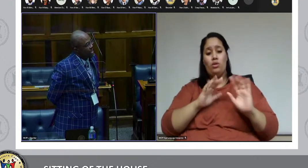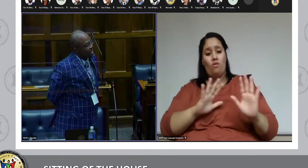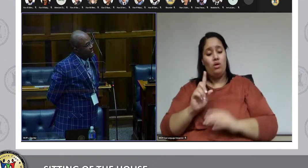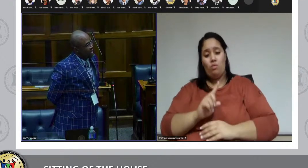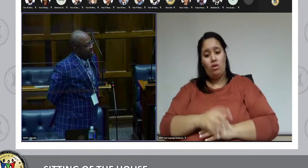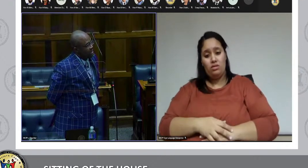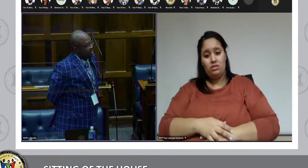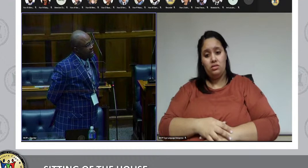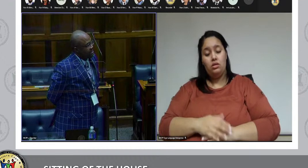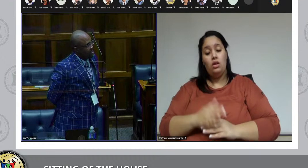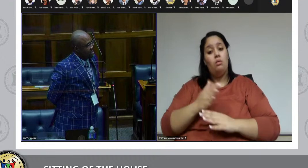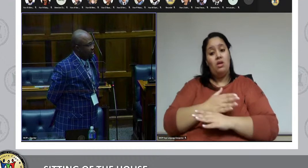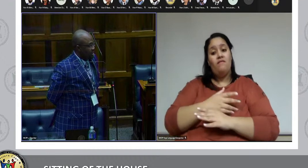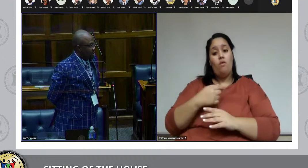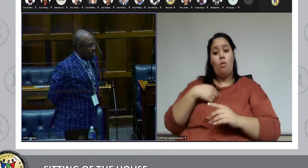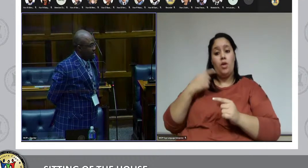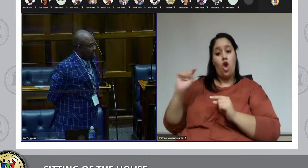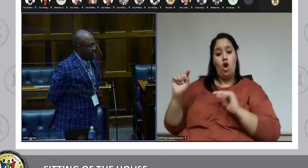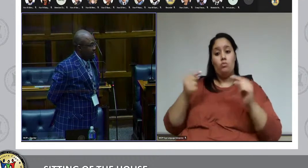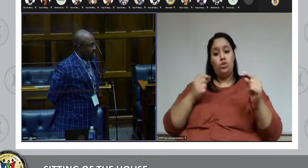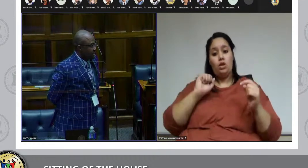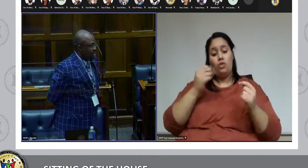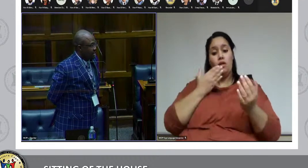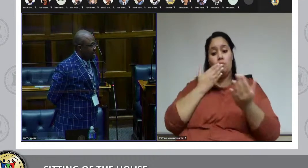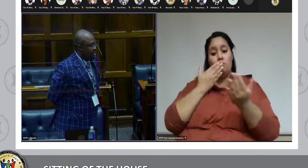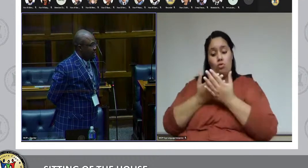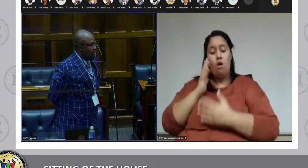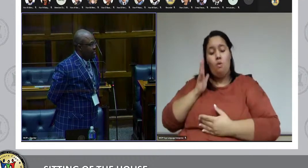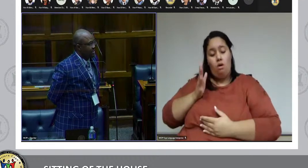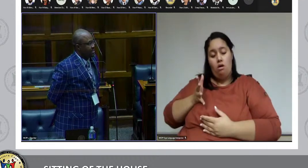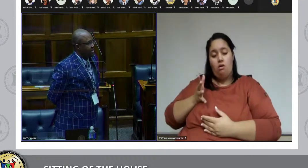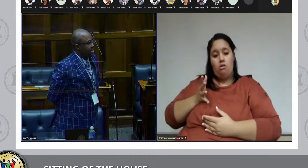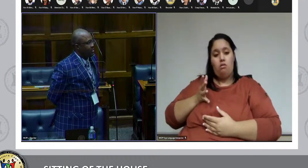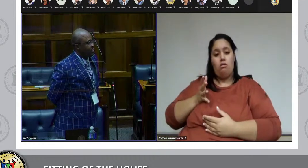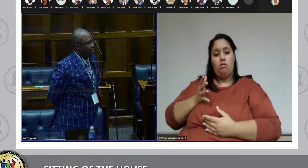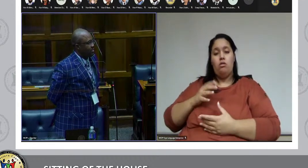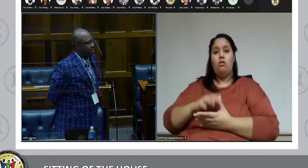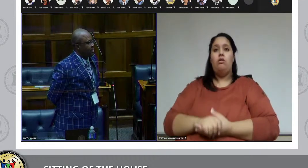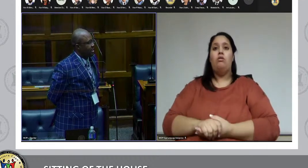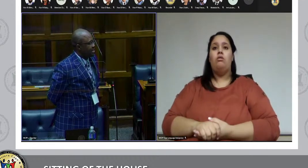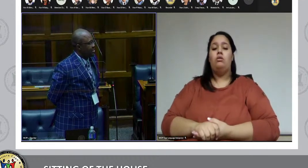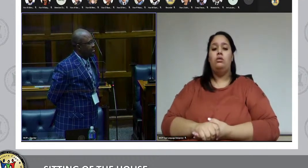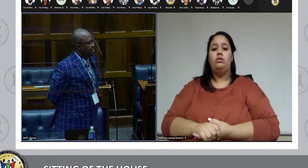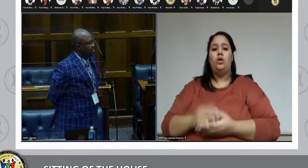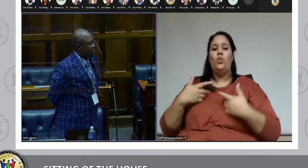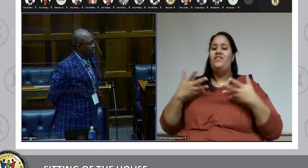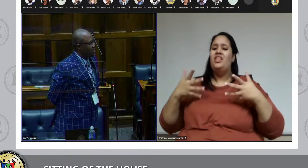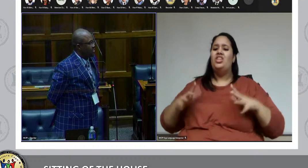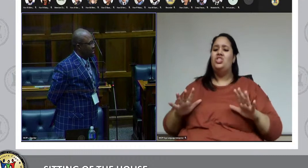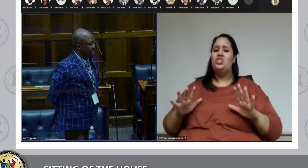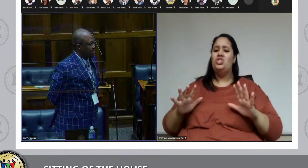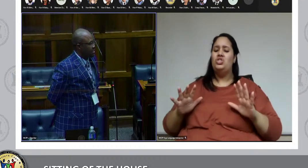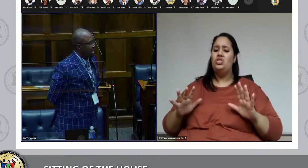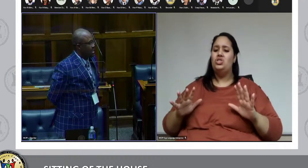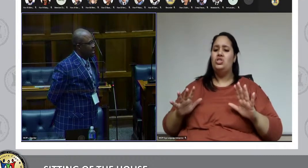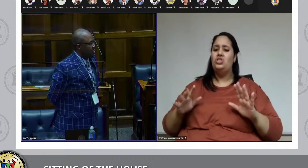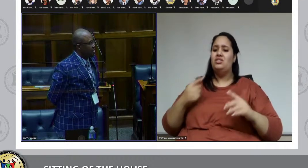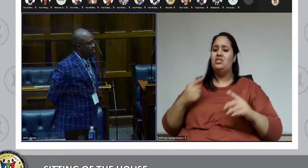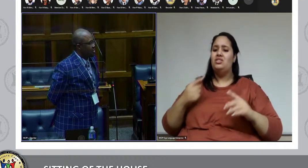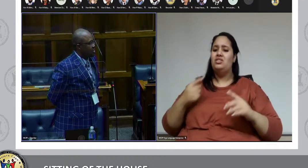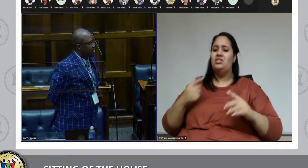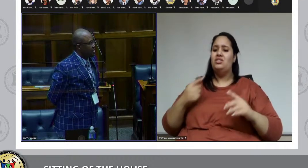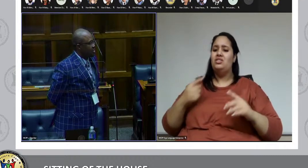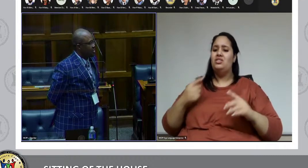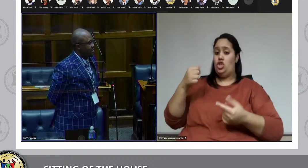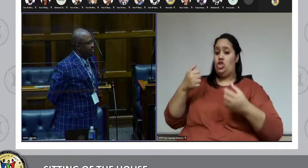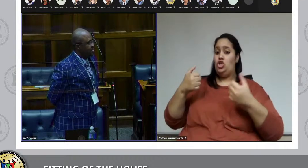Before I object to that motion, which I will do after you've addressed this matter, we've talked about challenging the rulings of the House and